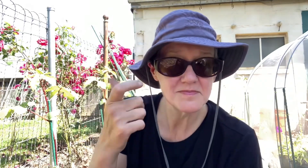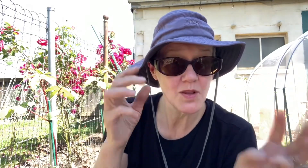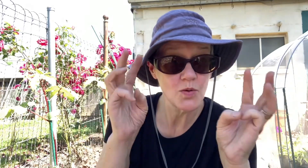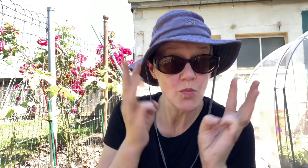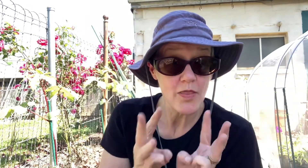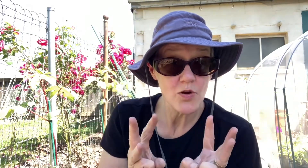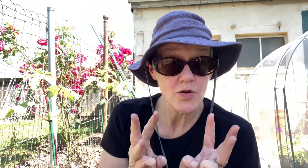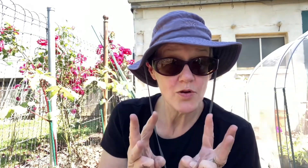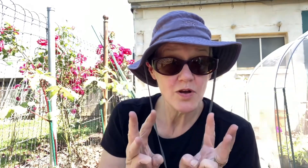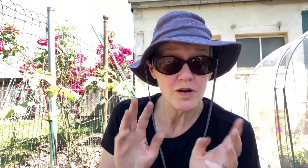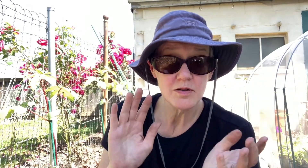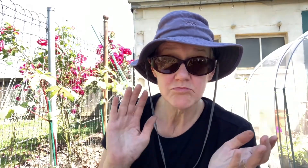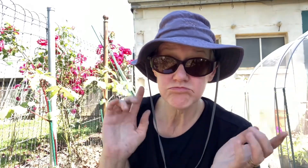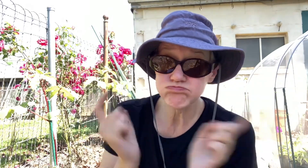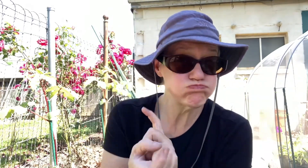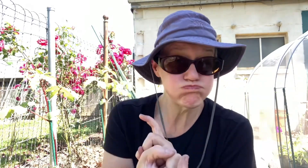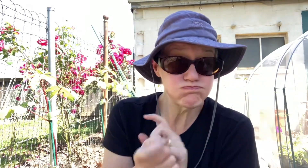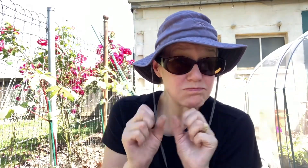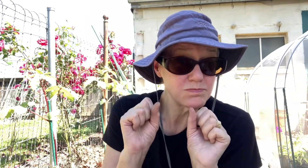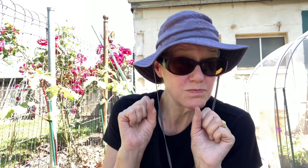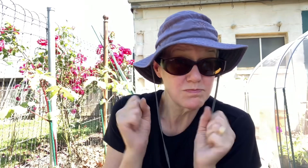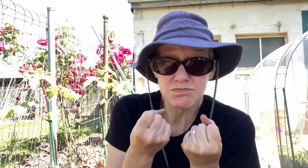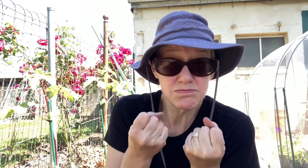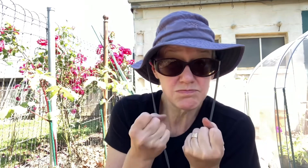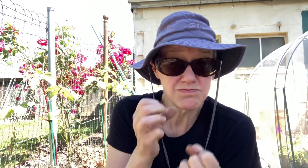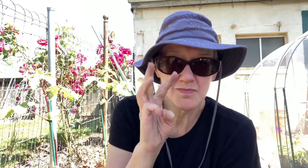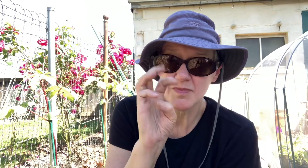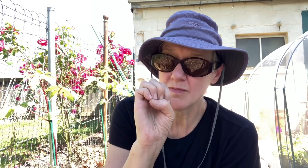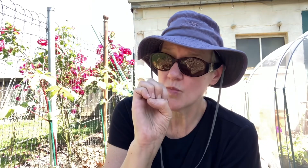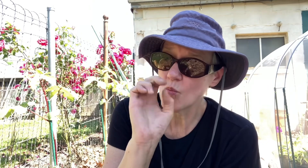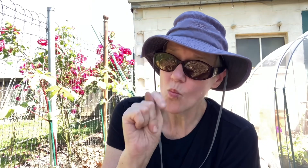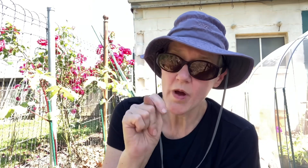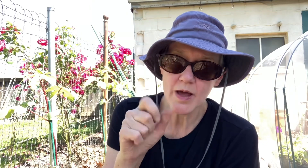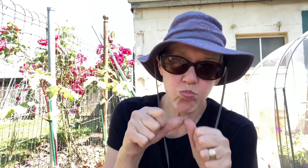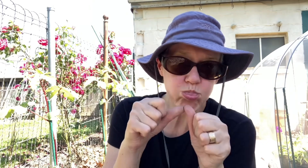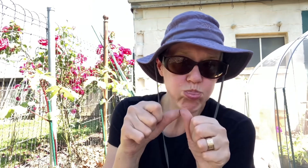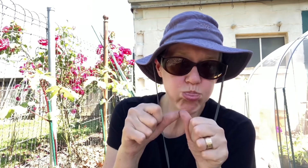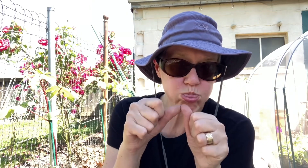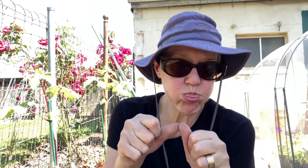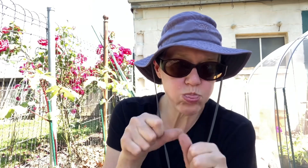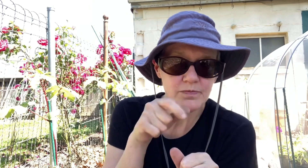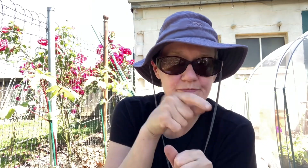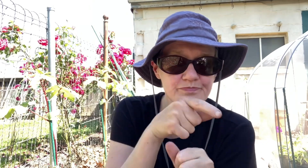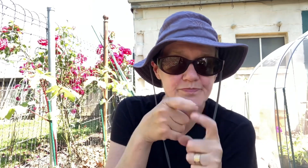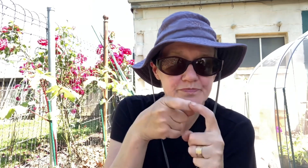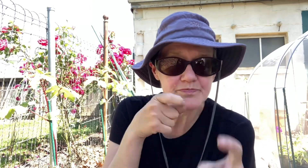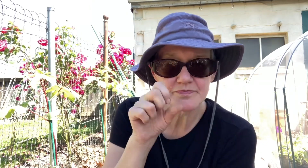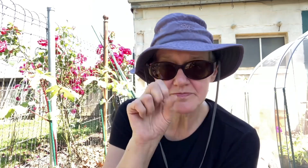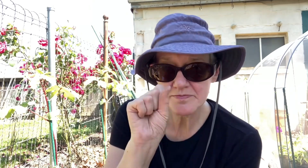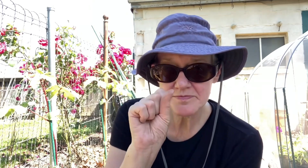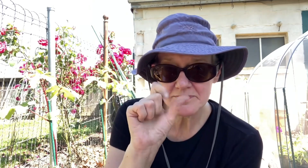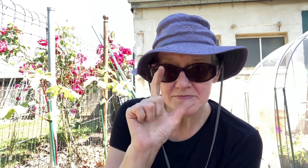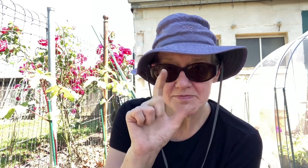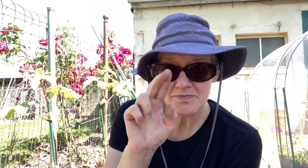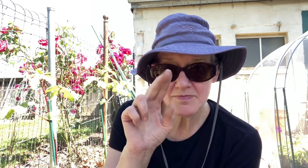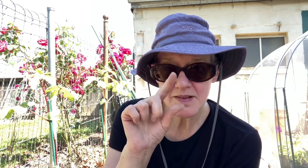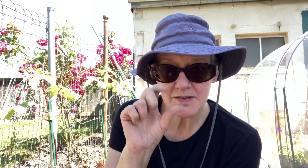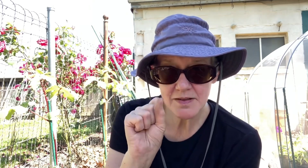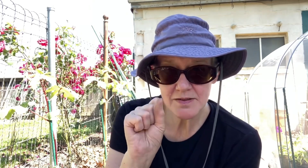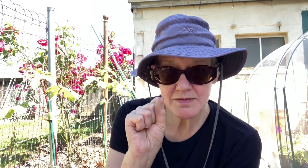it's because the weather turned cold and extremely wet. And this is from